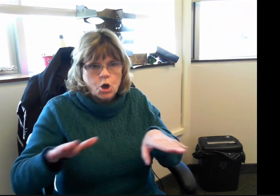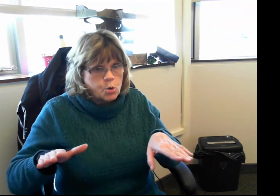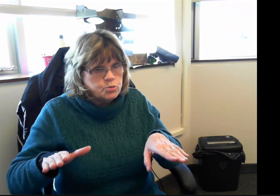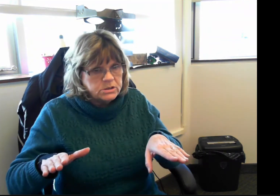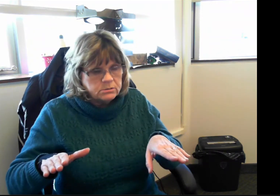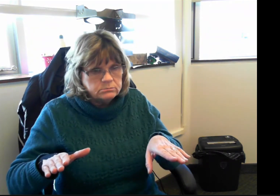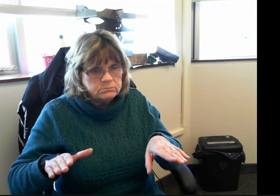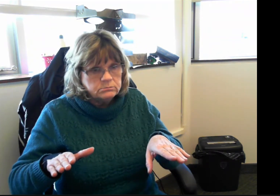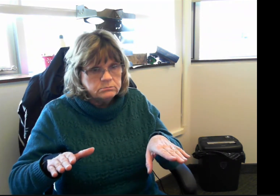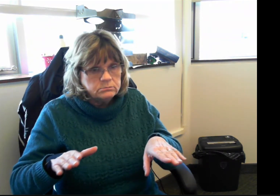Don't.